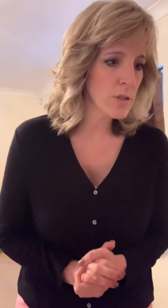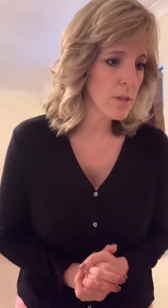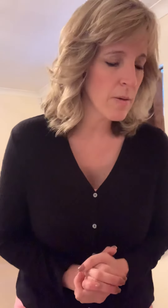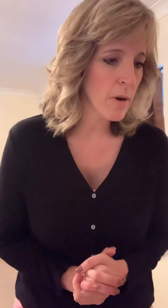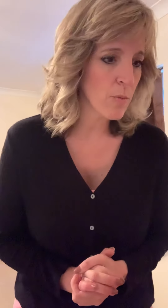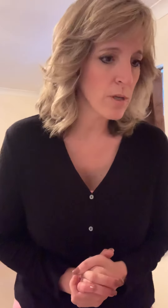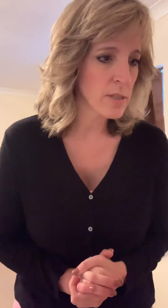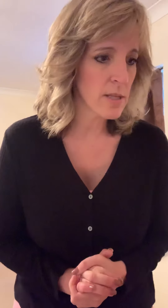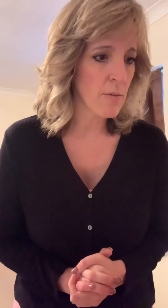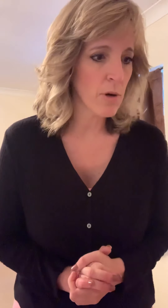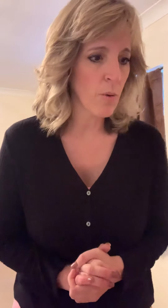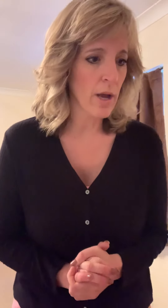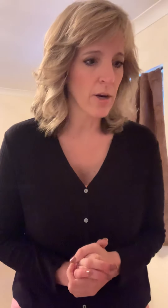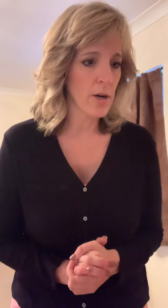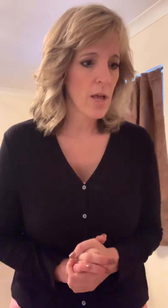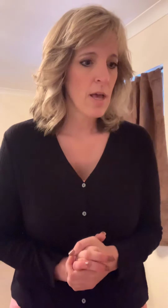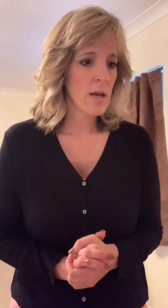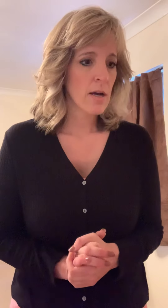them are ones that require